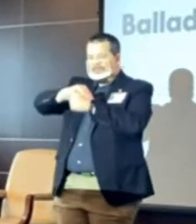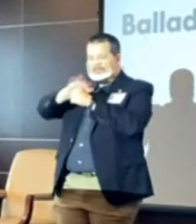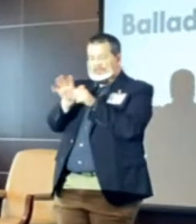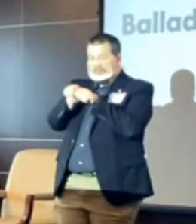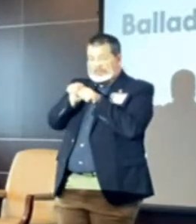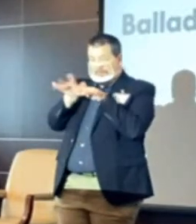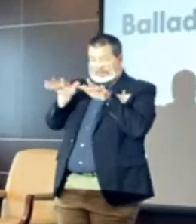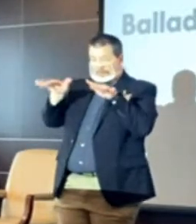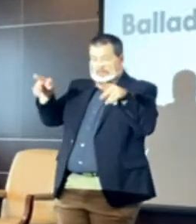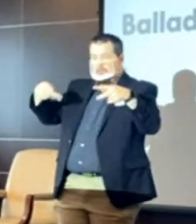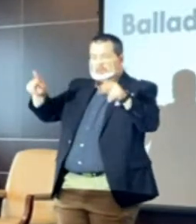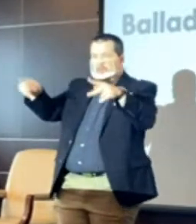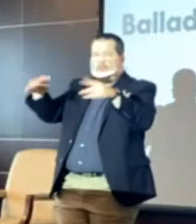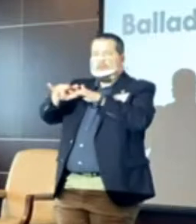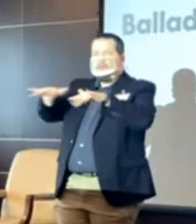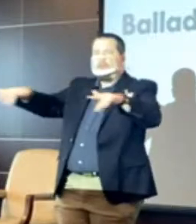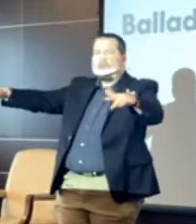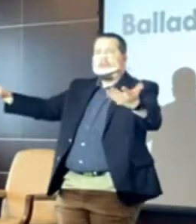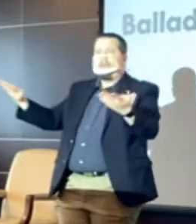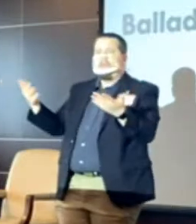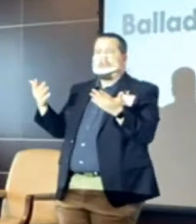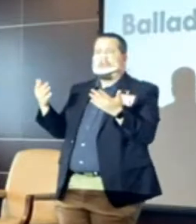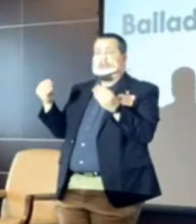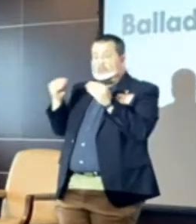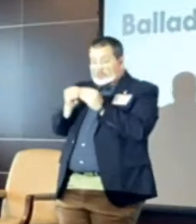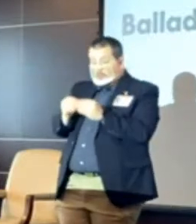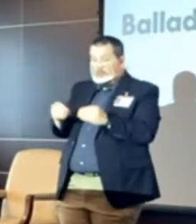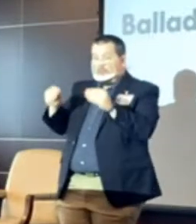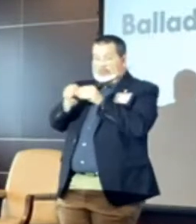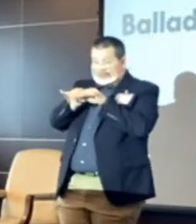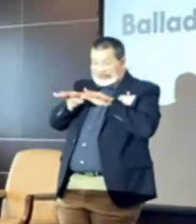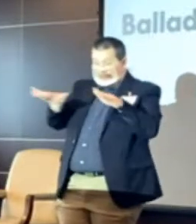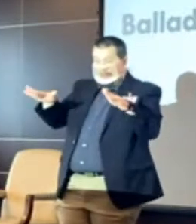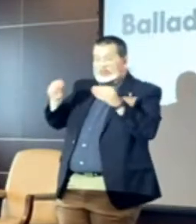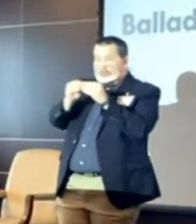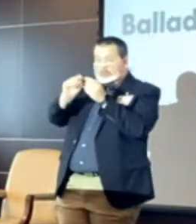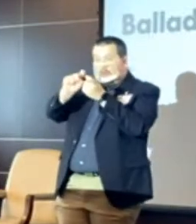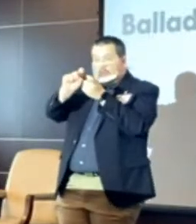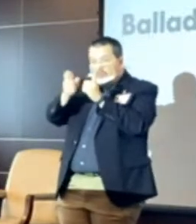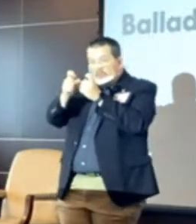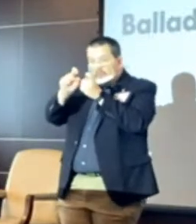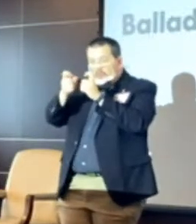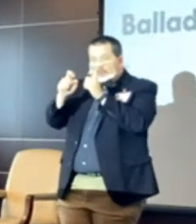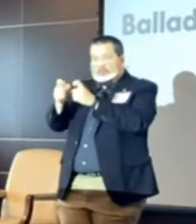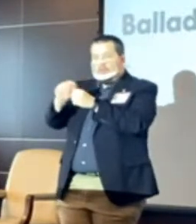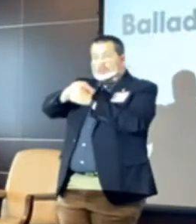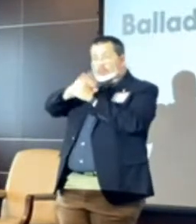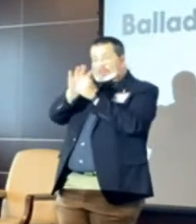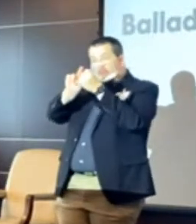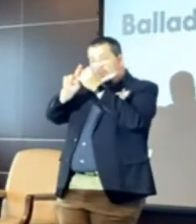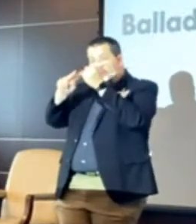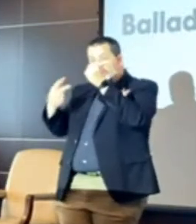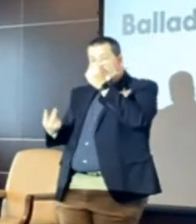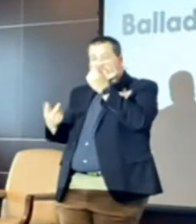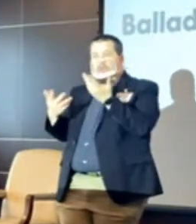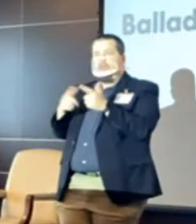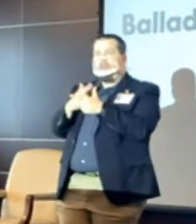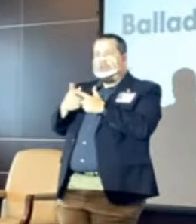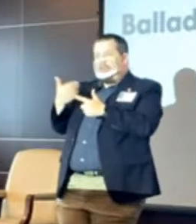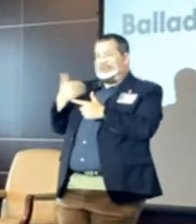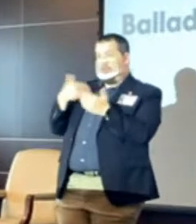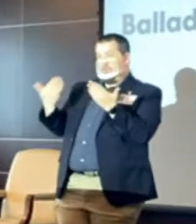spread. And more it spreads, the more it mutates. Unfortunately, we had the